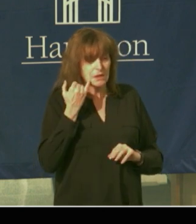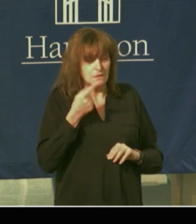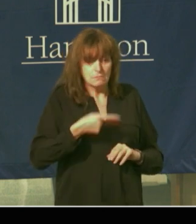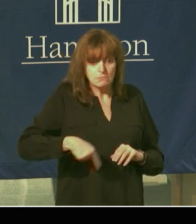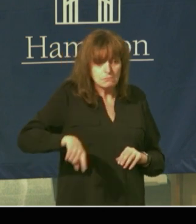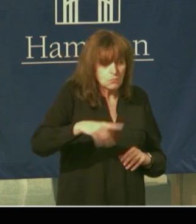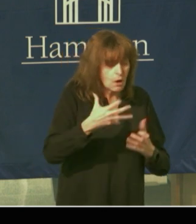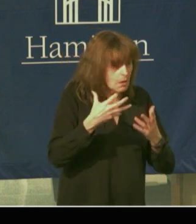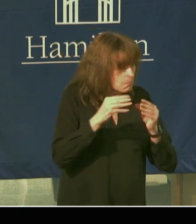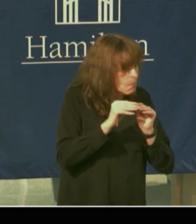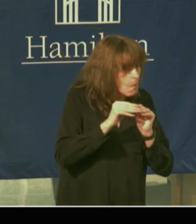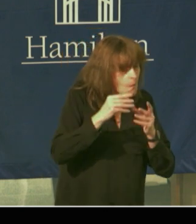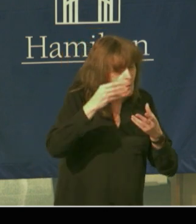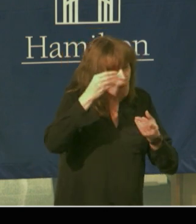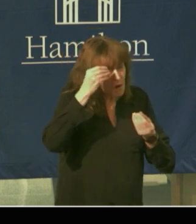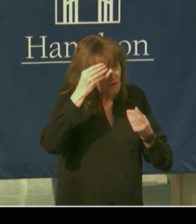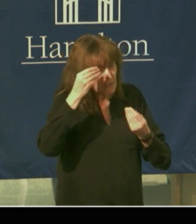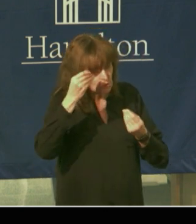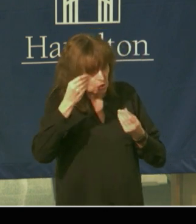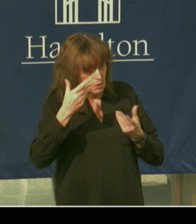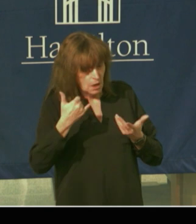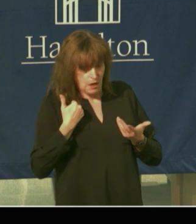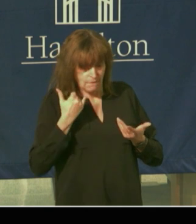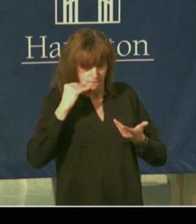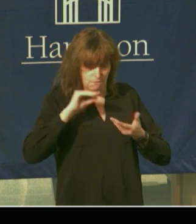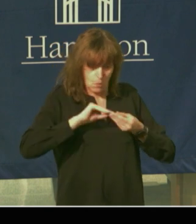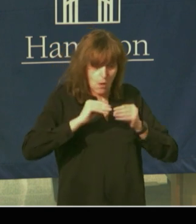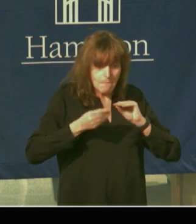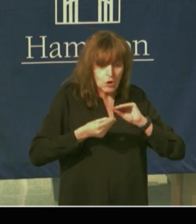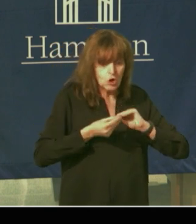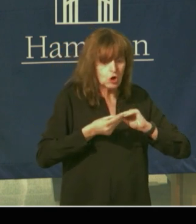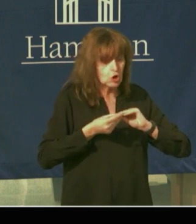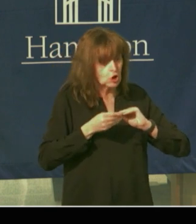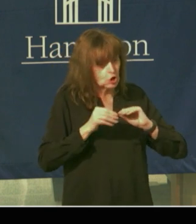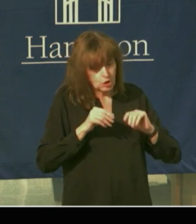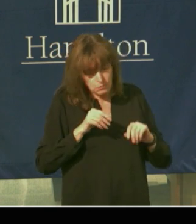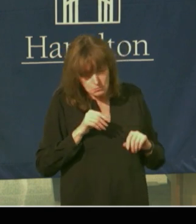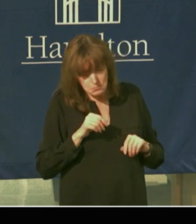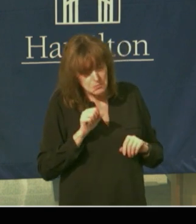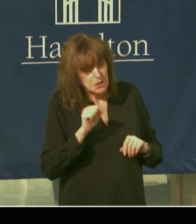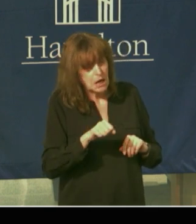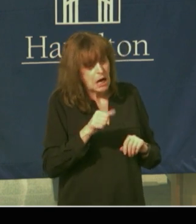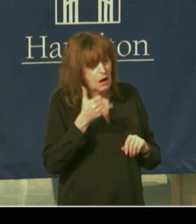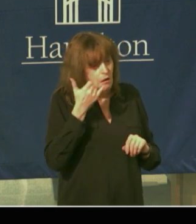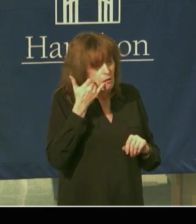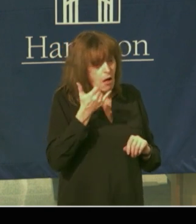information, we have a hotline. You can obviously visit